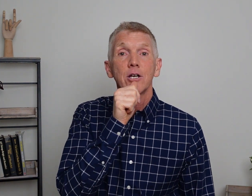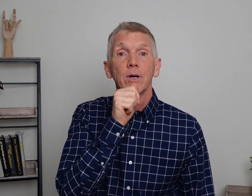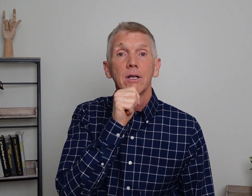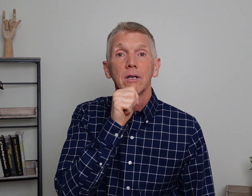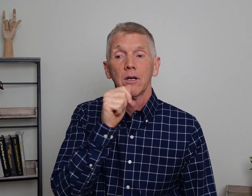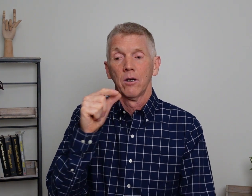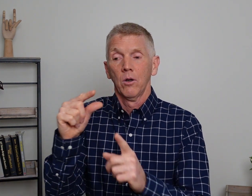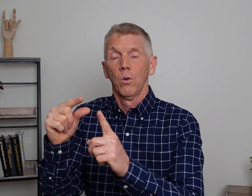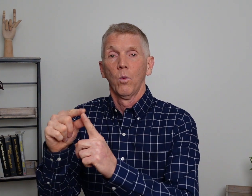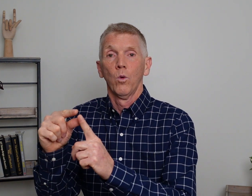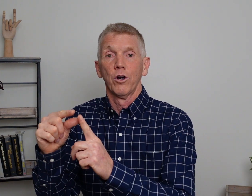secret word.